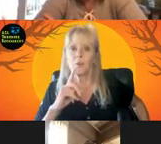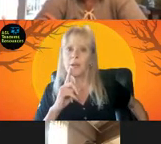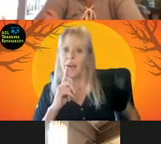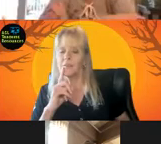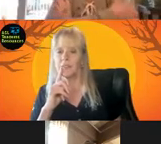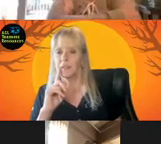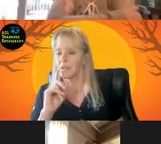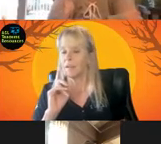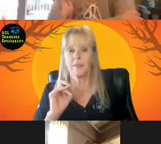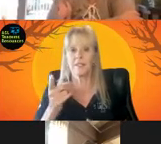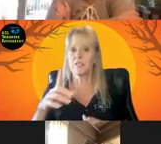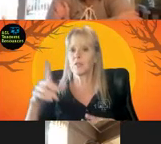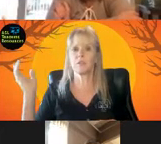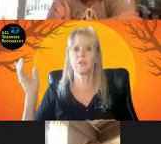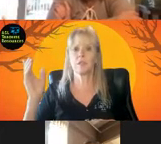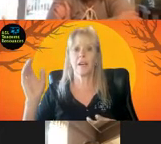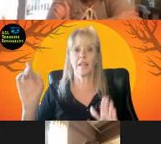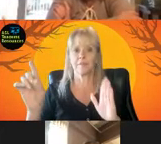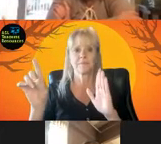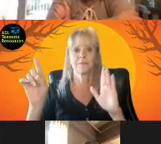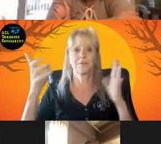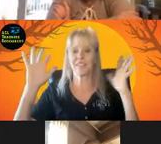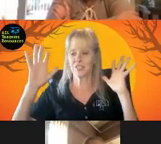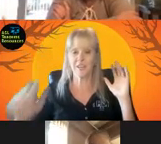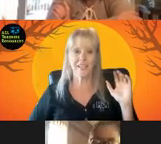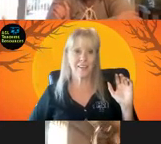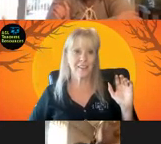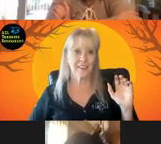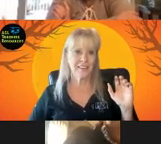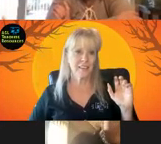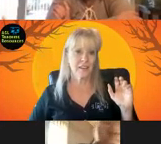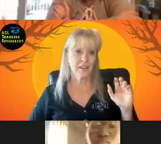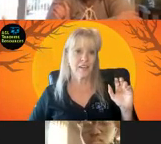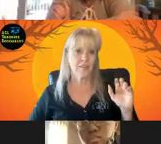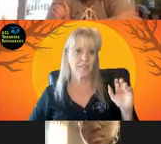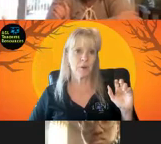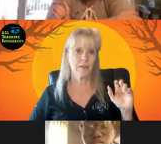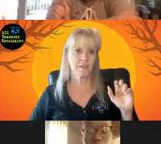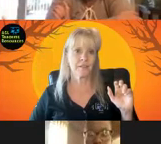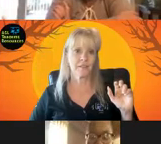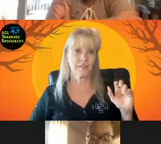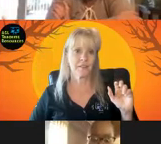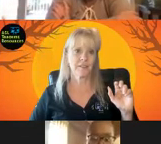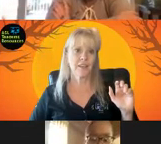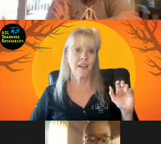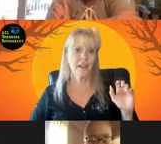timing. we have, this is going to like finish right here. I love this part.